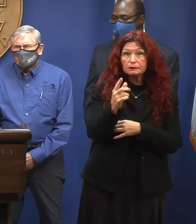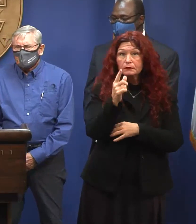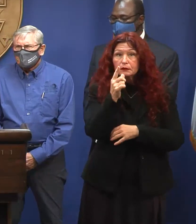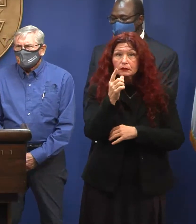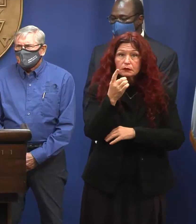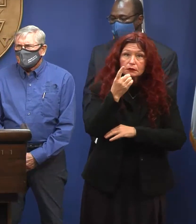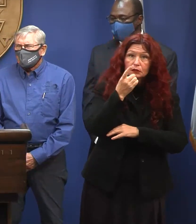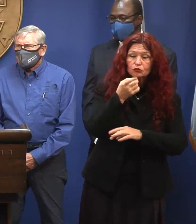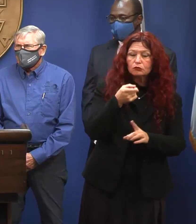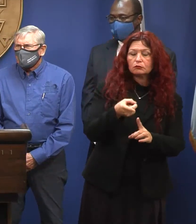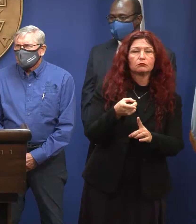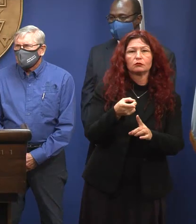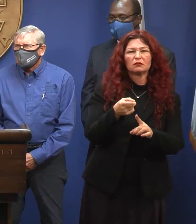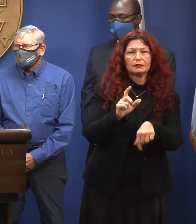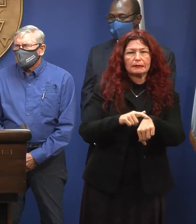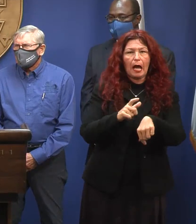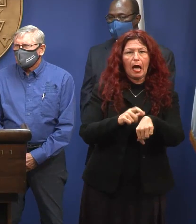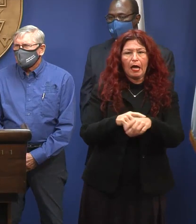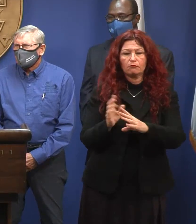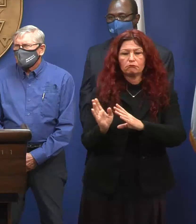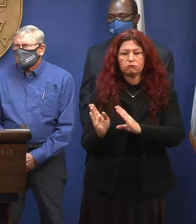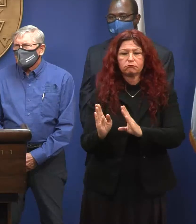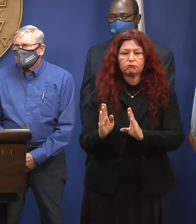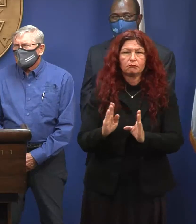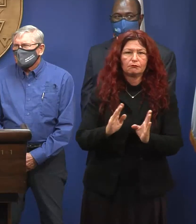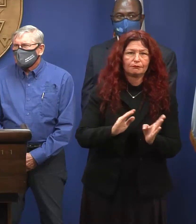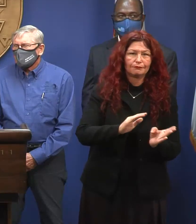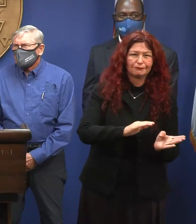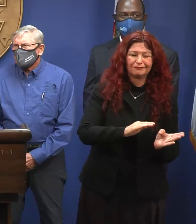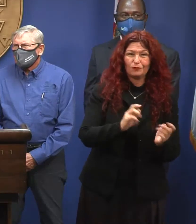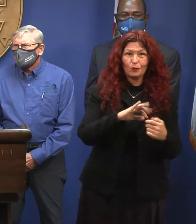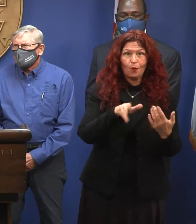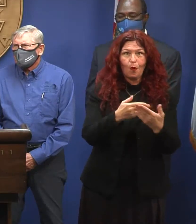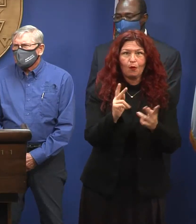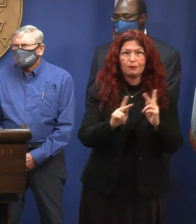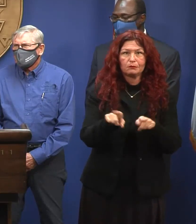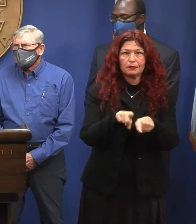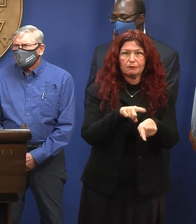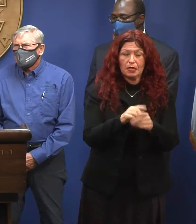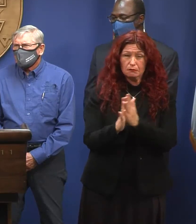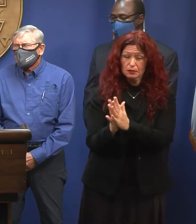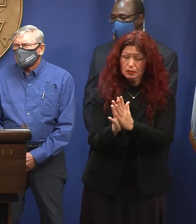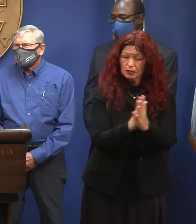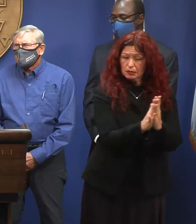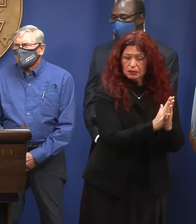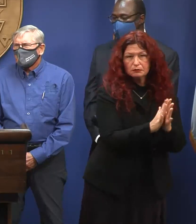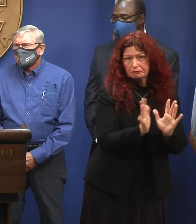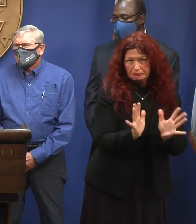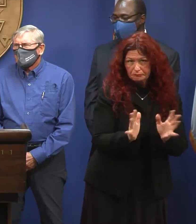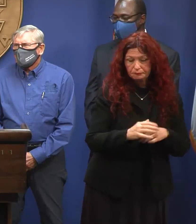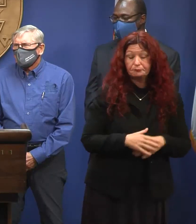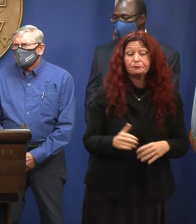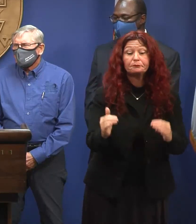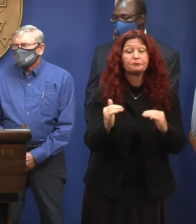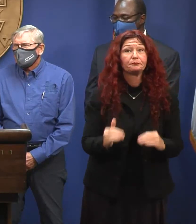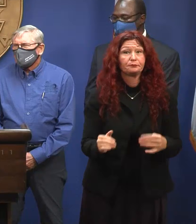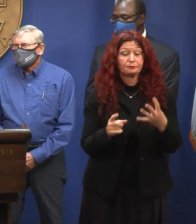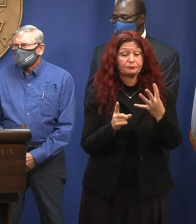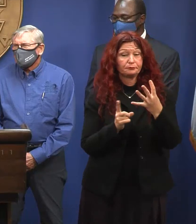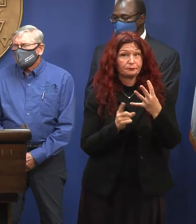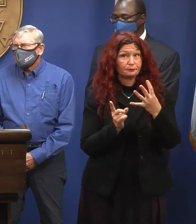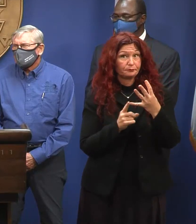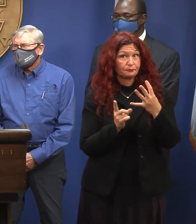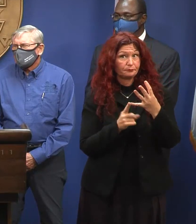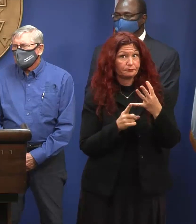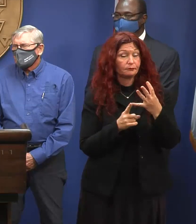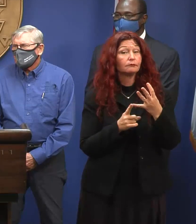meals. Now, the fourth and a new step that we urge everyone to take, the final step to